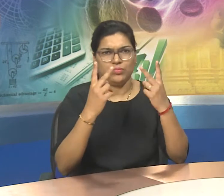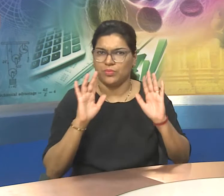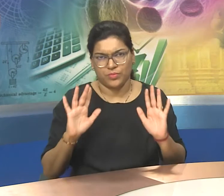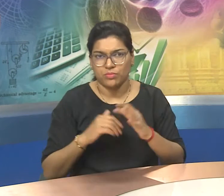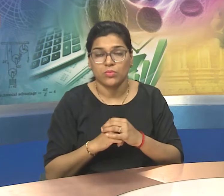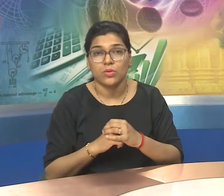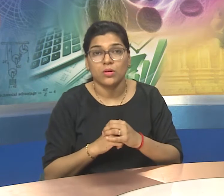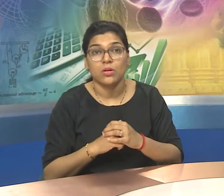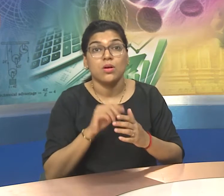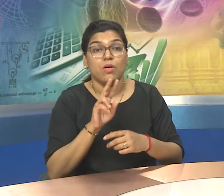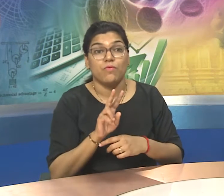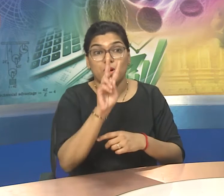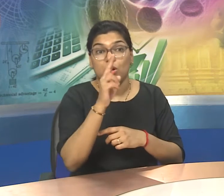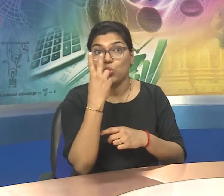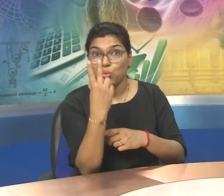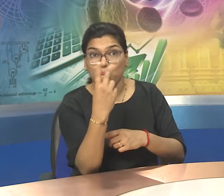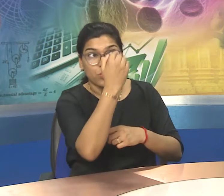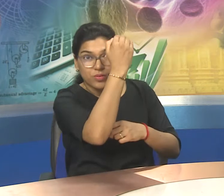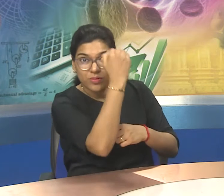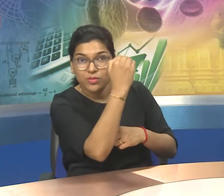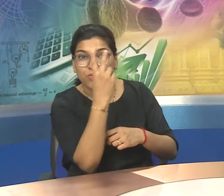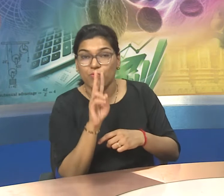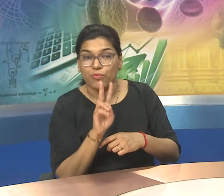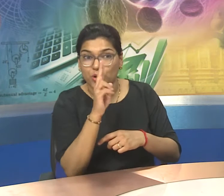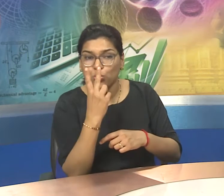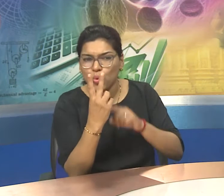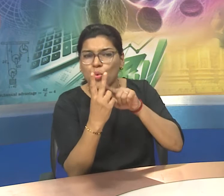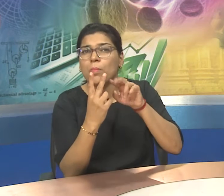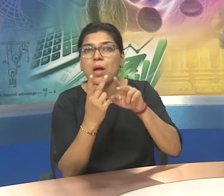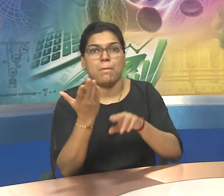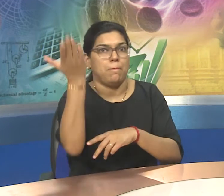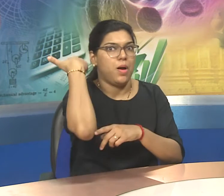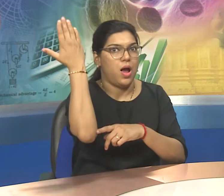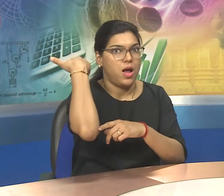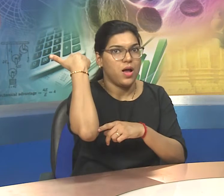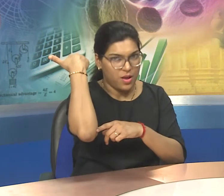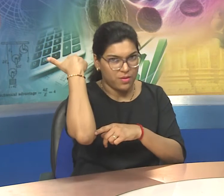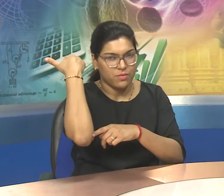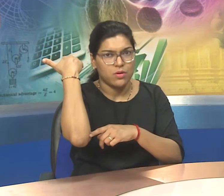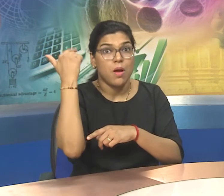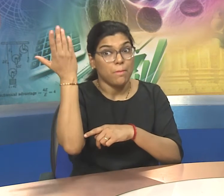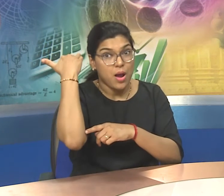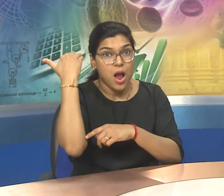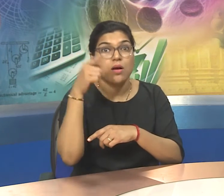explains see, the verb see. See, the V2 is for the